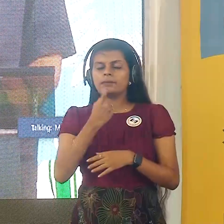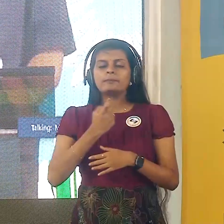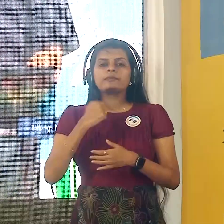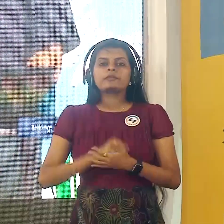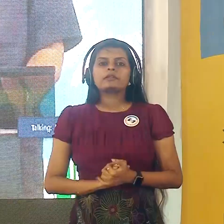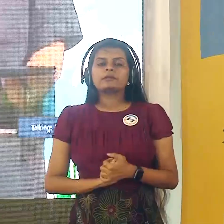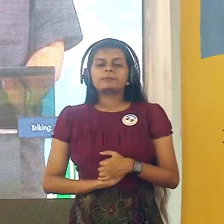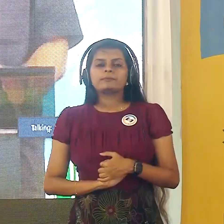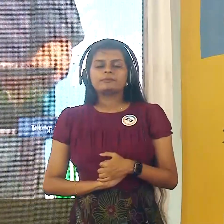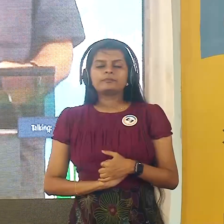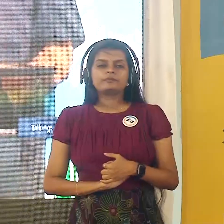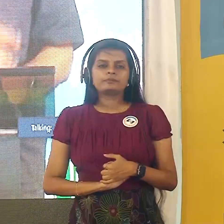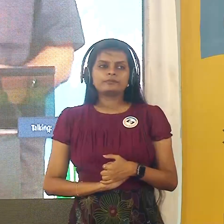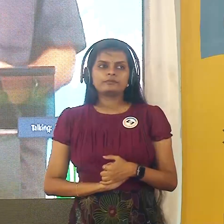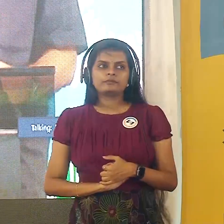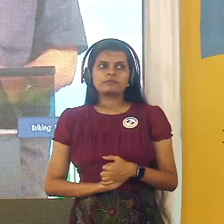despite